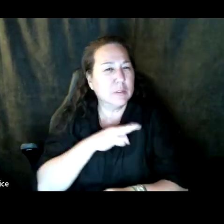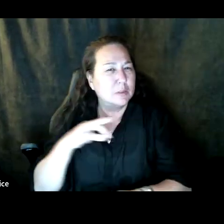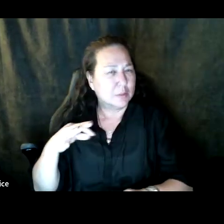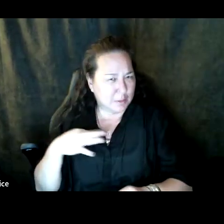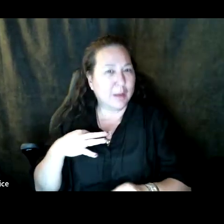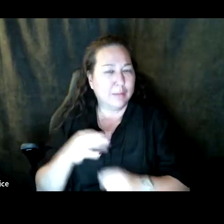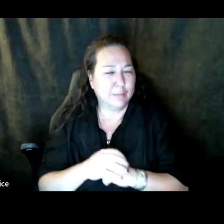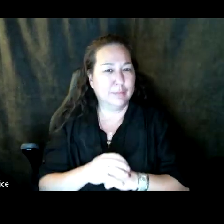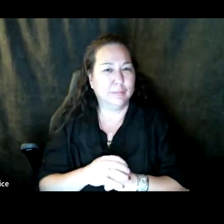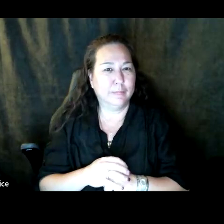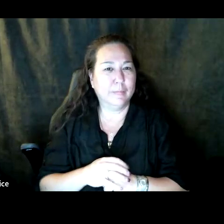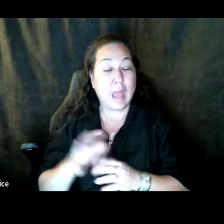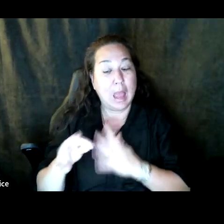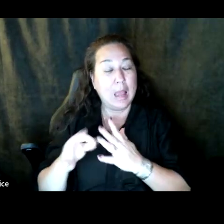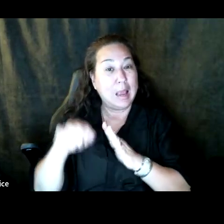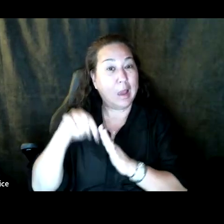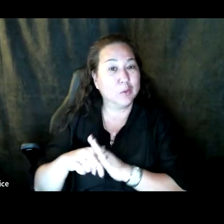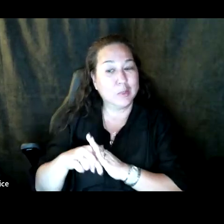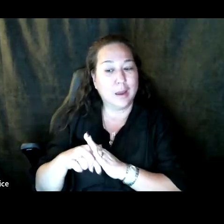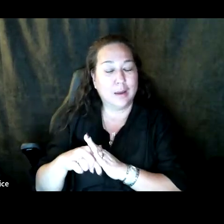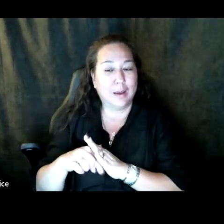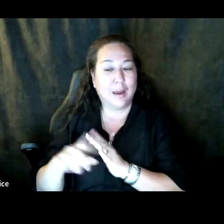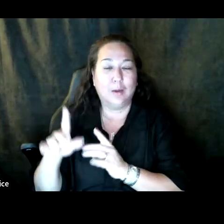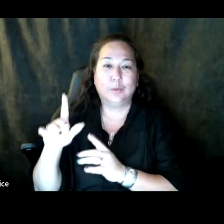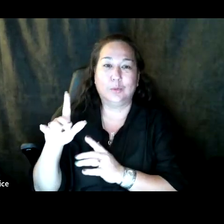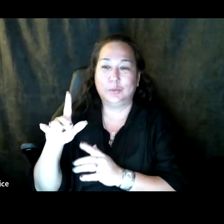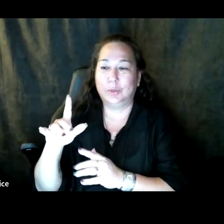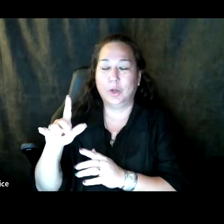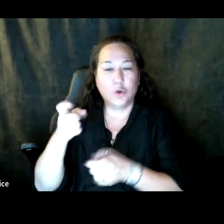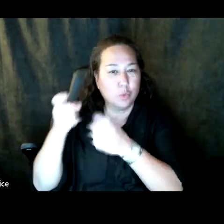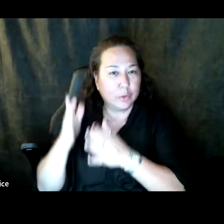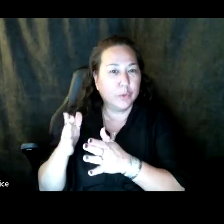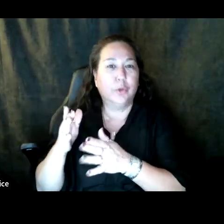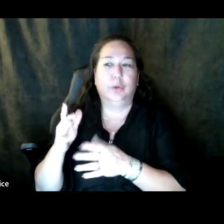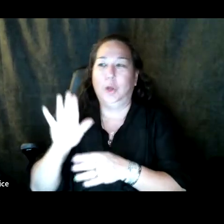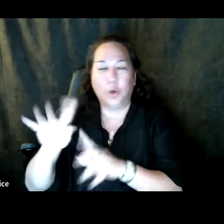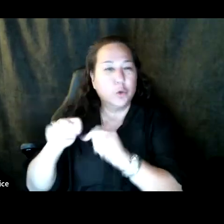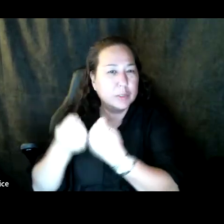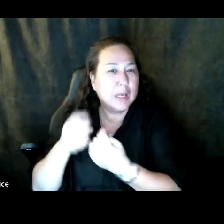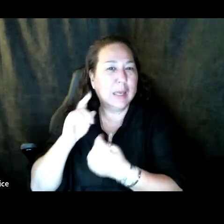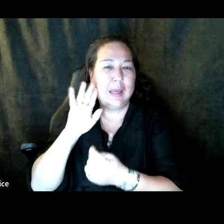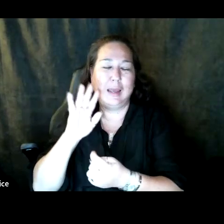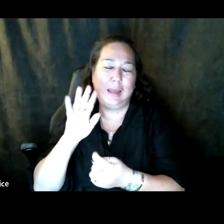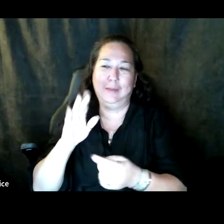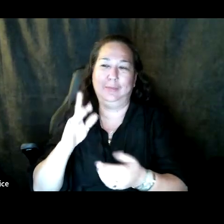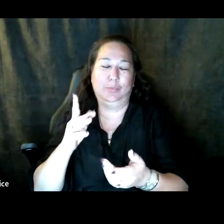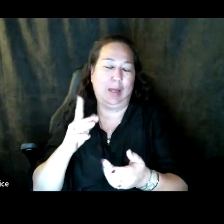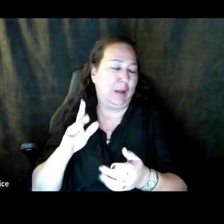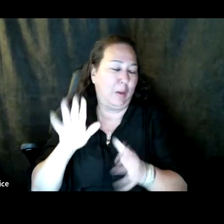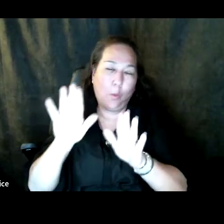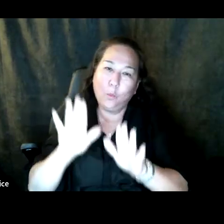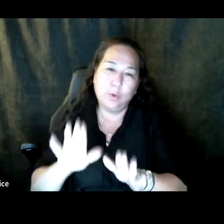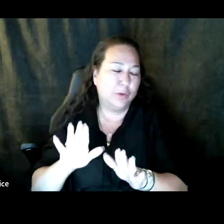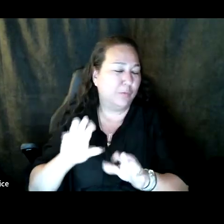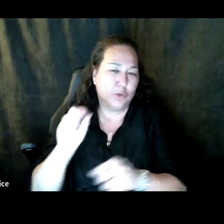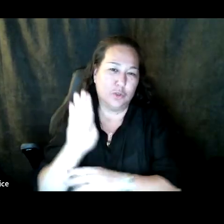Kindergarten Director Josette Williams and her team did an amazing job, as always, welcoming our youngest learners and their families